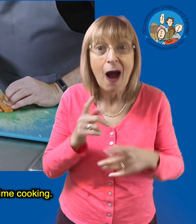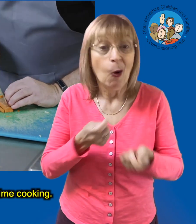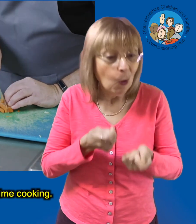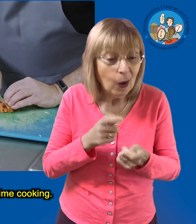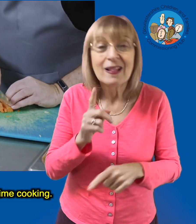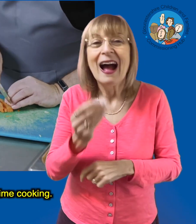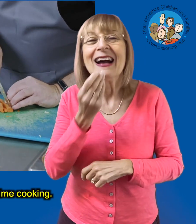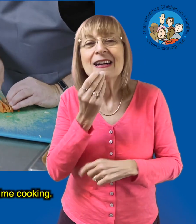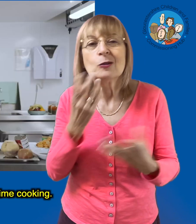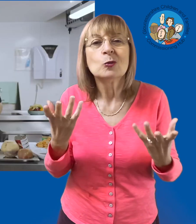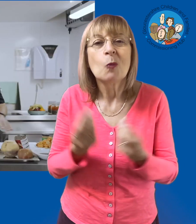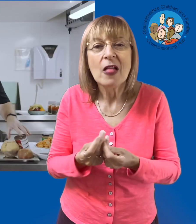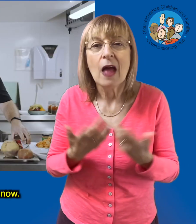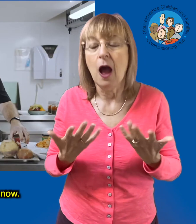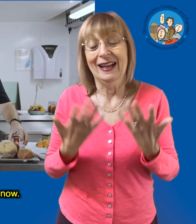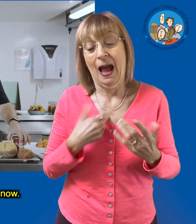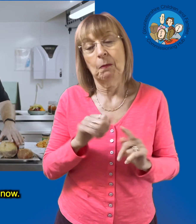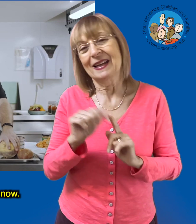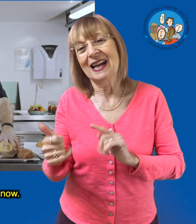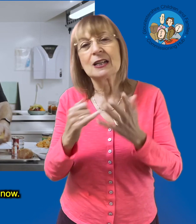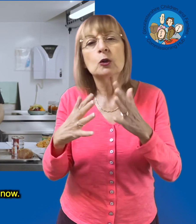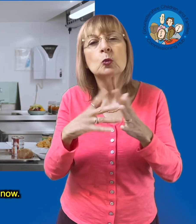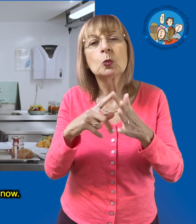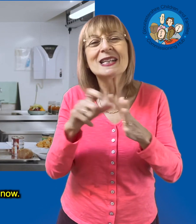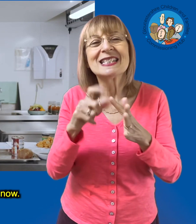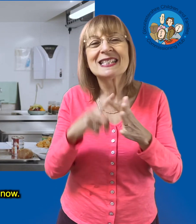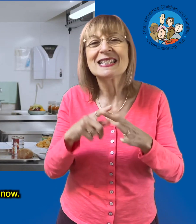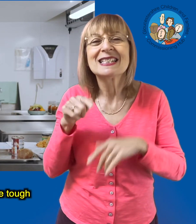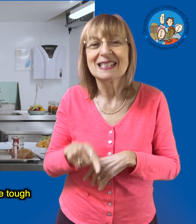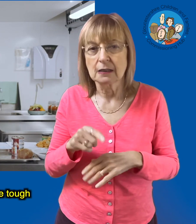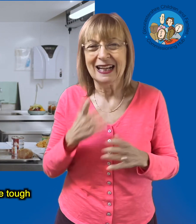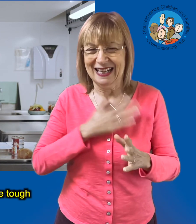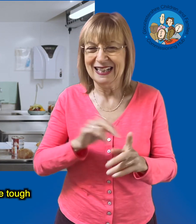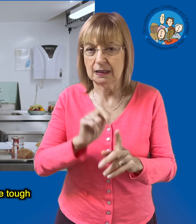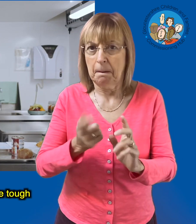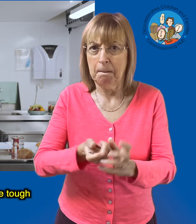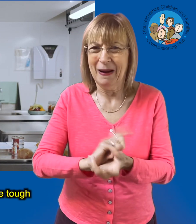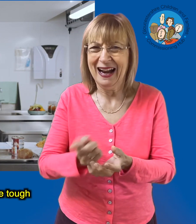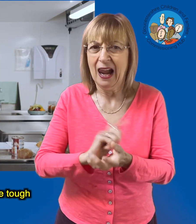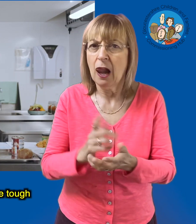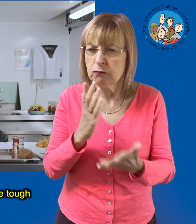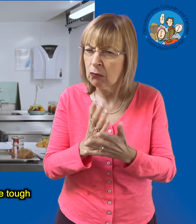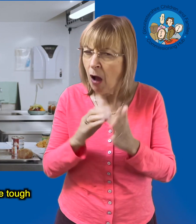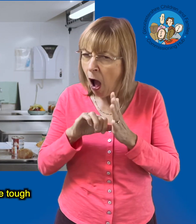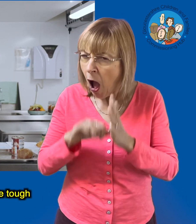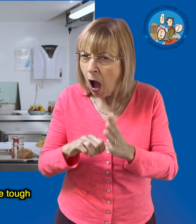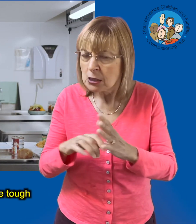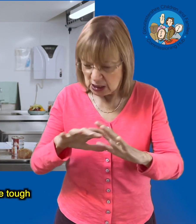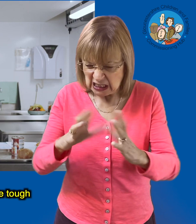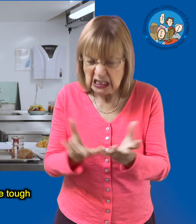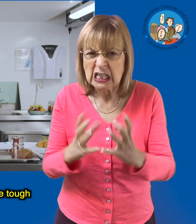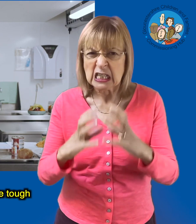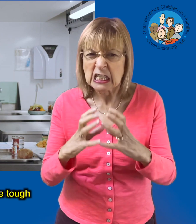time cooking. So I'm going to move on to the swede now. So swede, we got to peel.